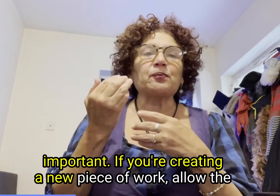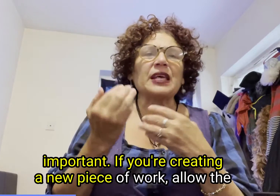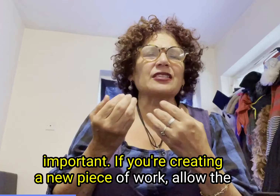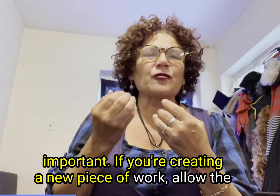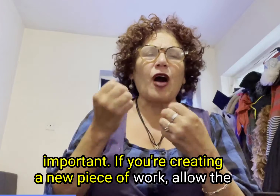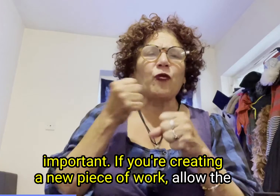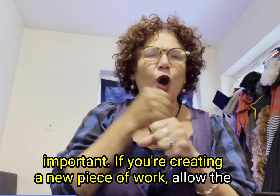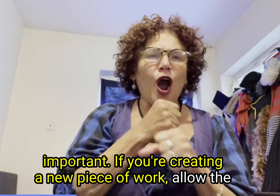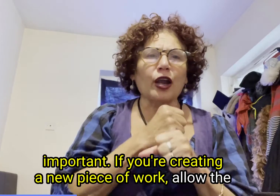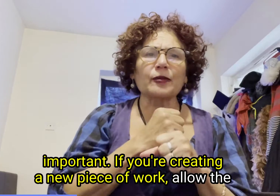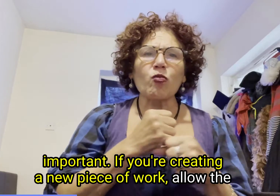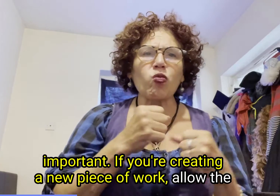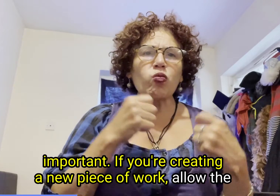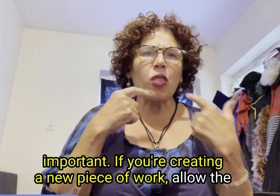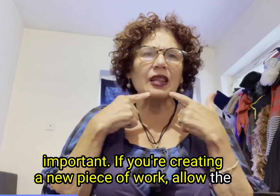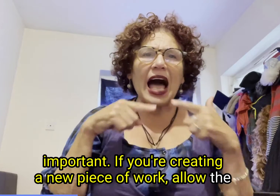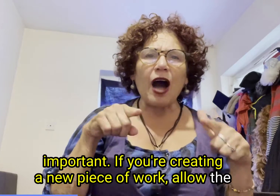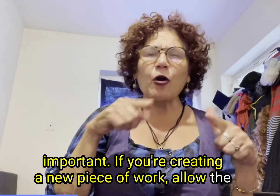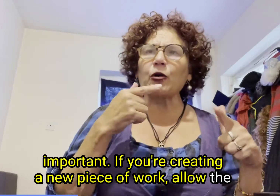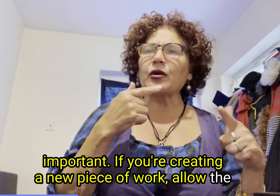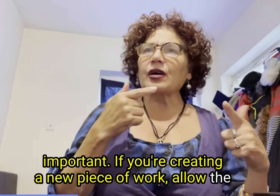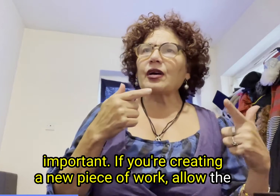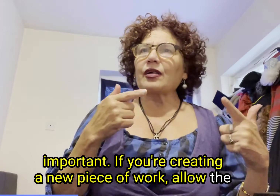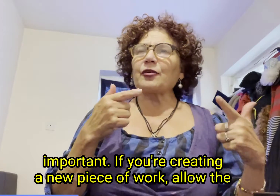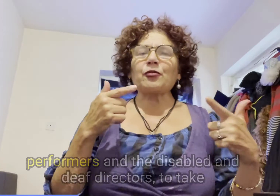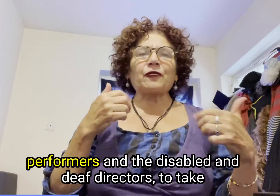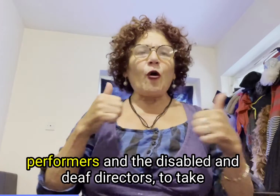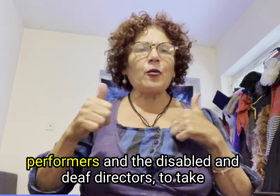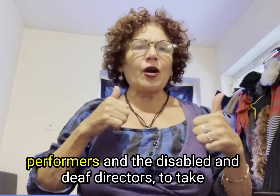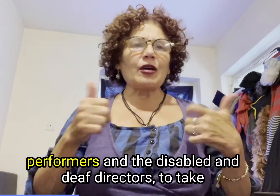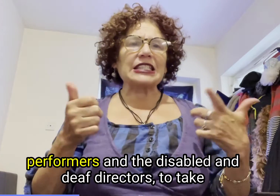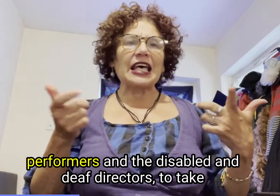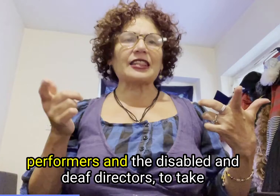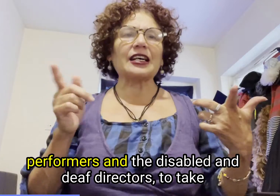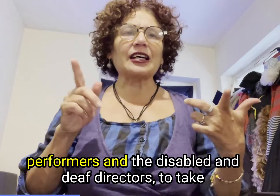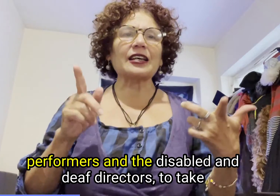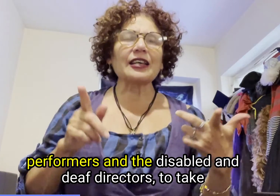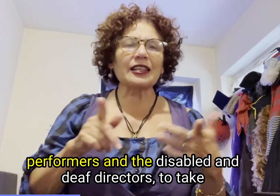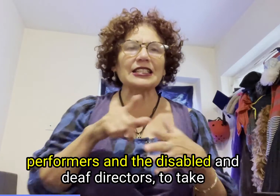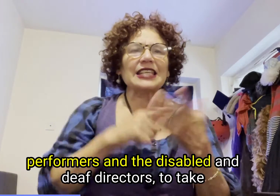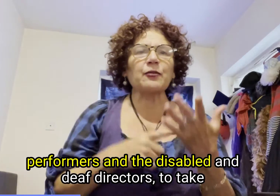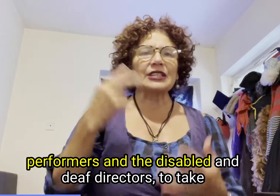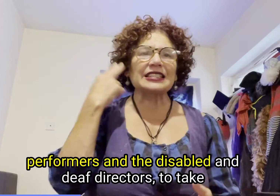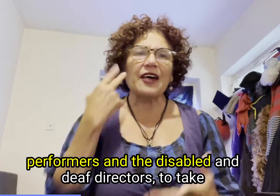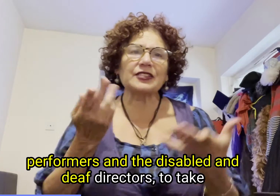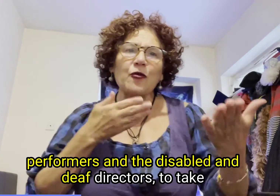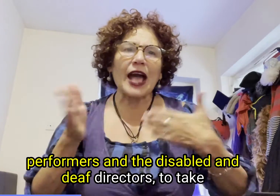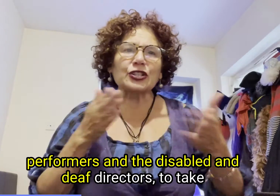piece of work, allow the performers and the disabled and deaf